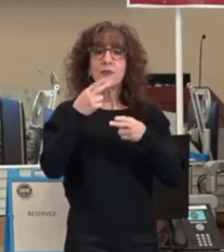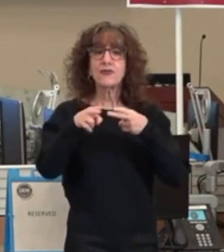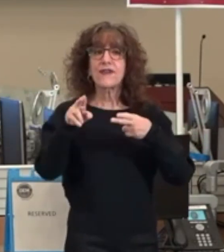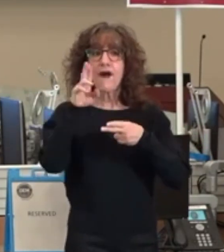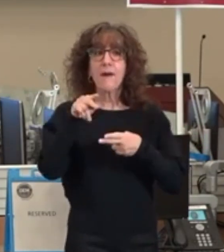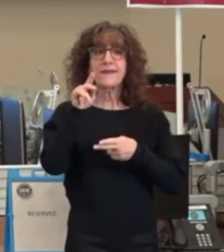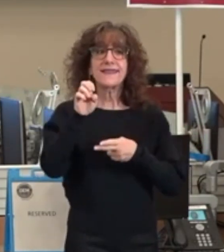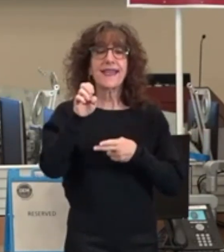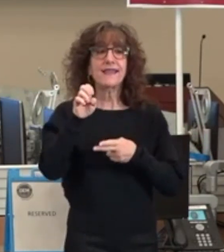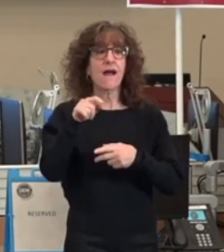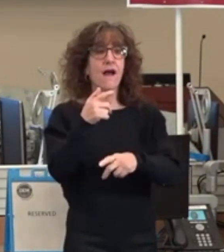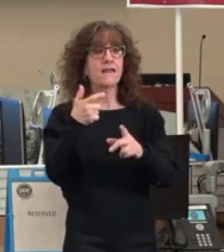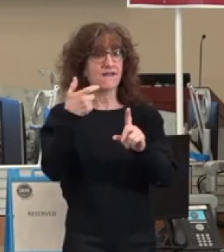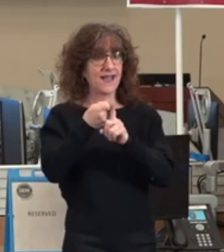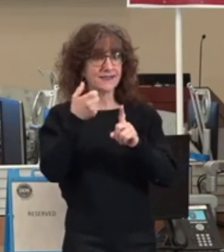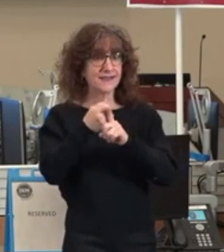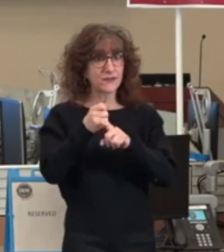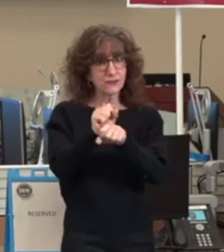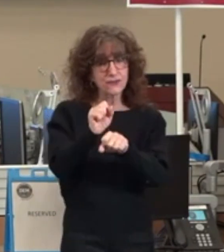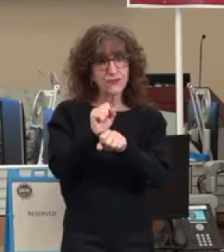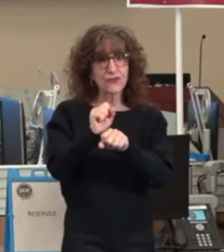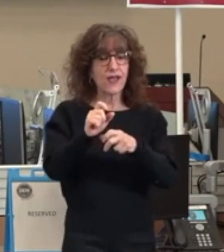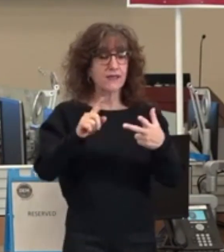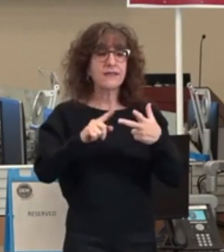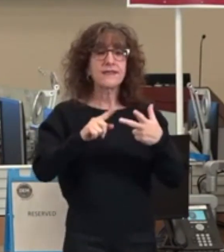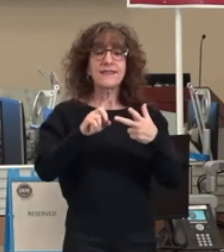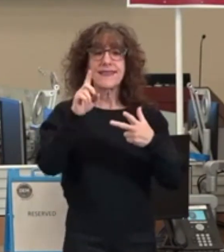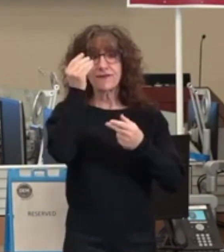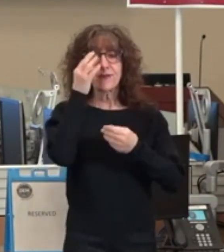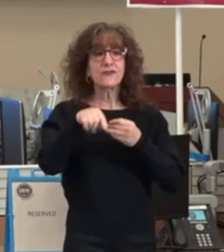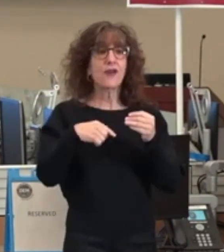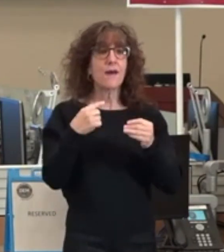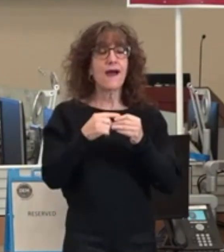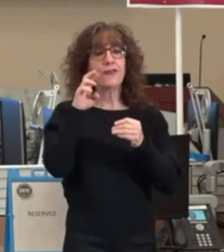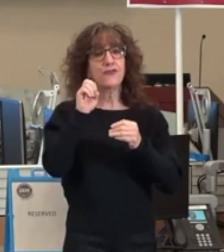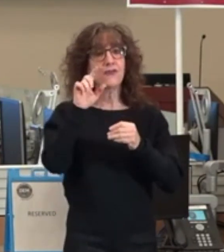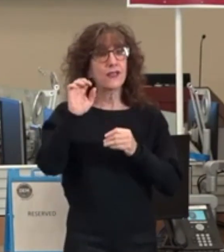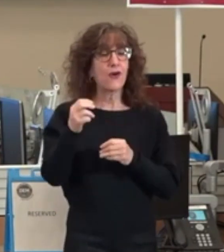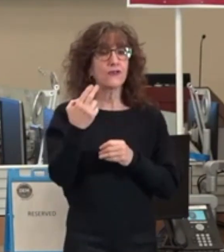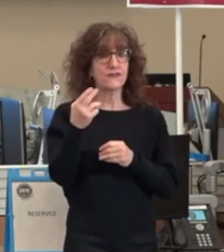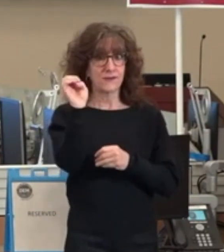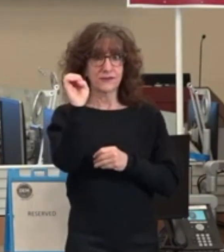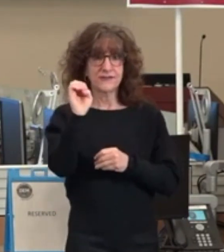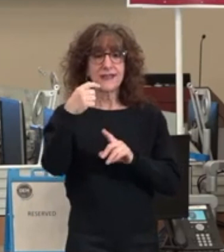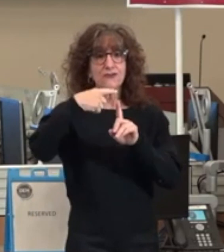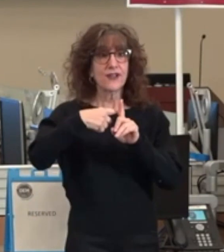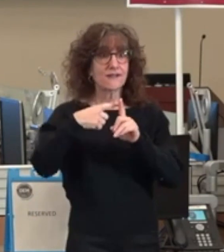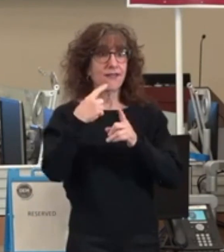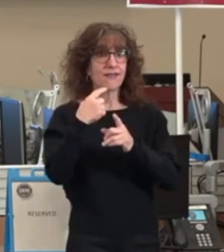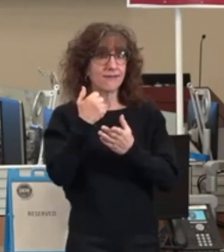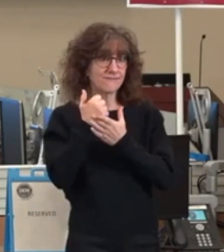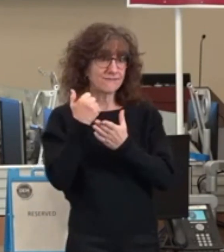on our vaccination efforts and provide details on the relaunch of our emergency rental assistance program.